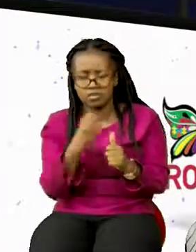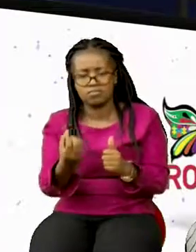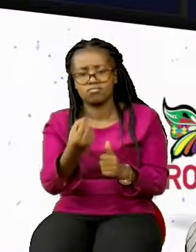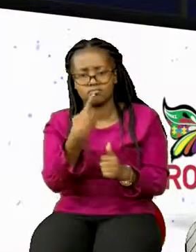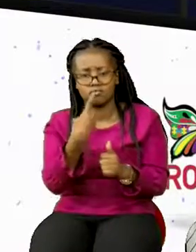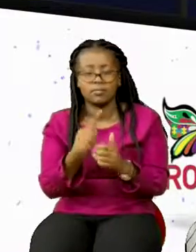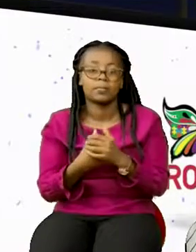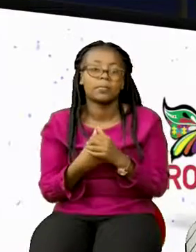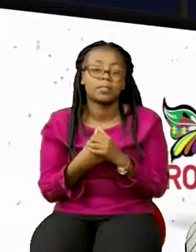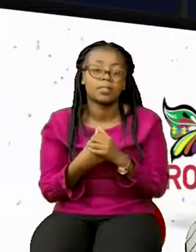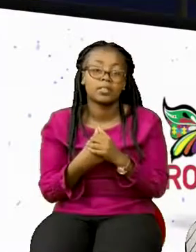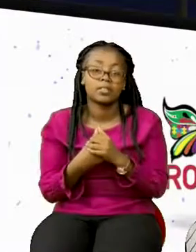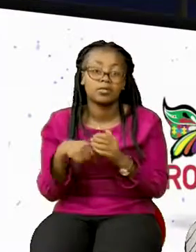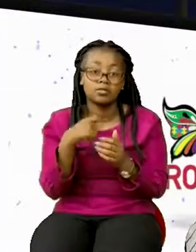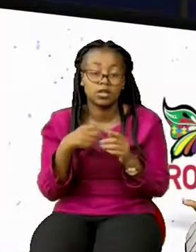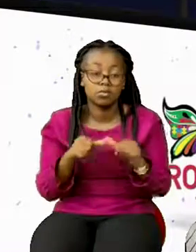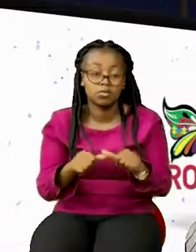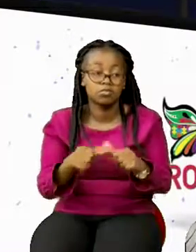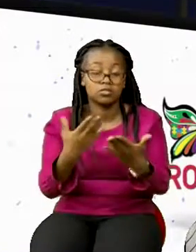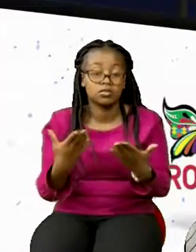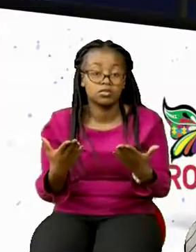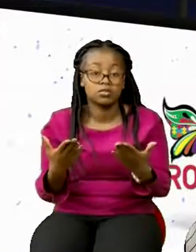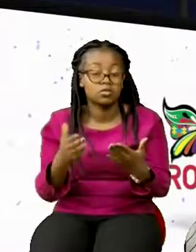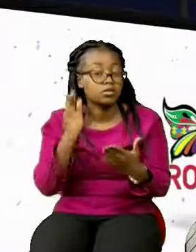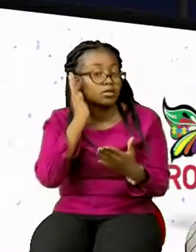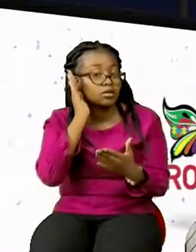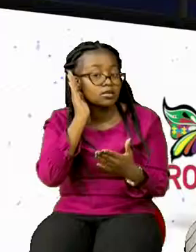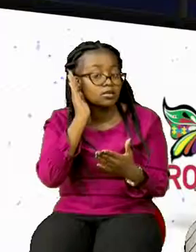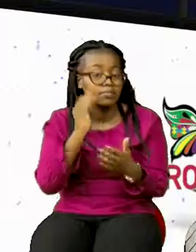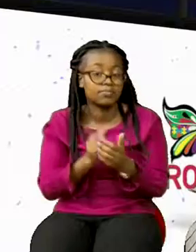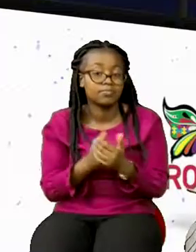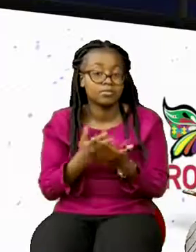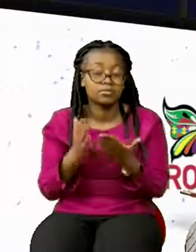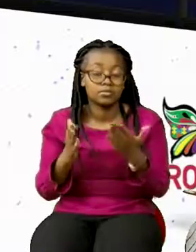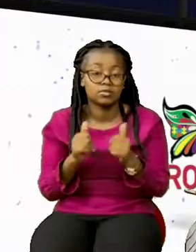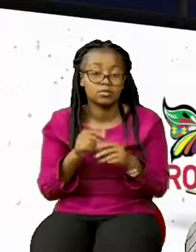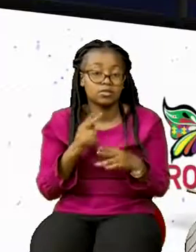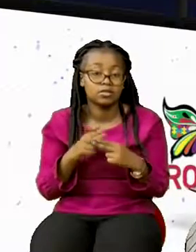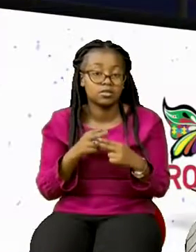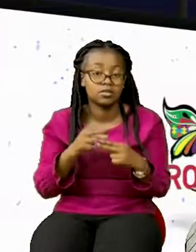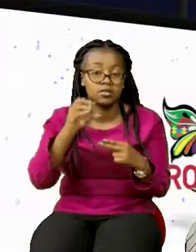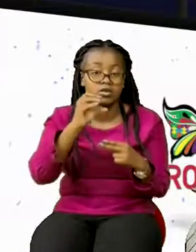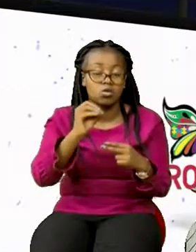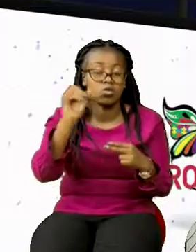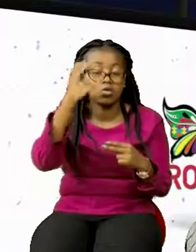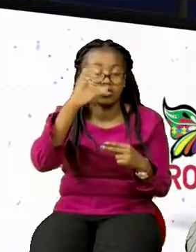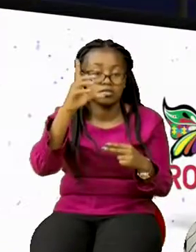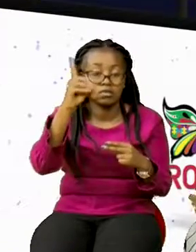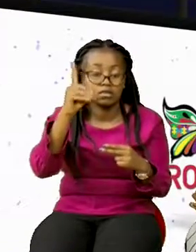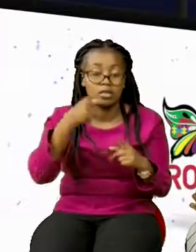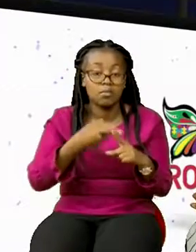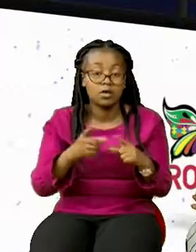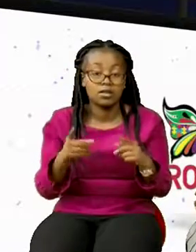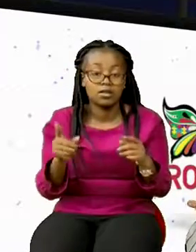misdiagnosis. We shall move to something we all hear and take lightly, something we call OCD. But